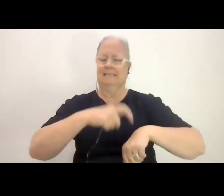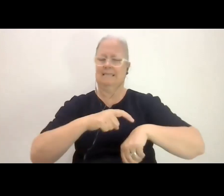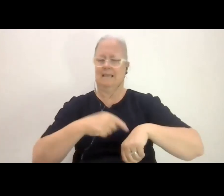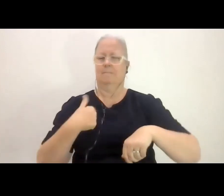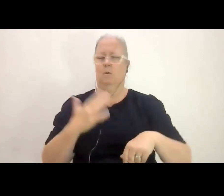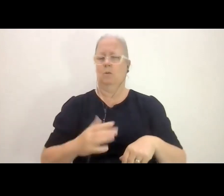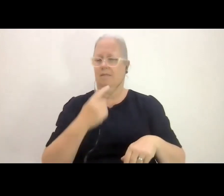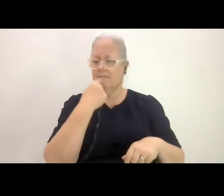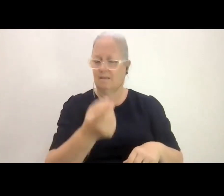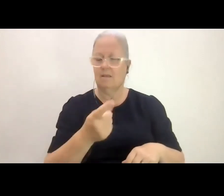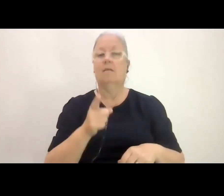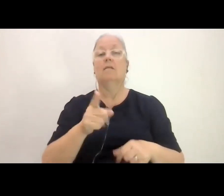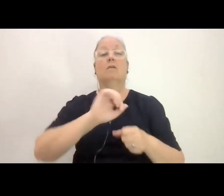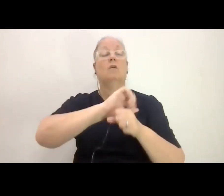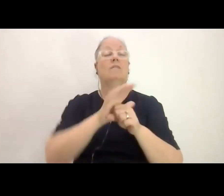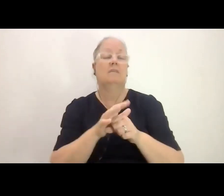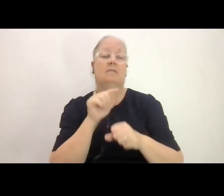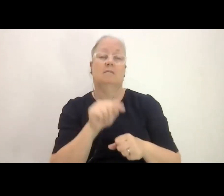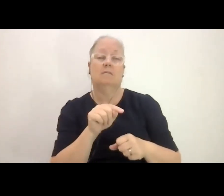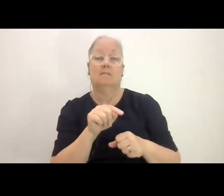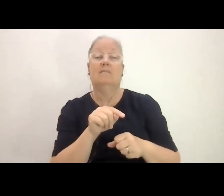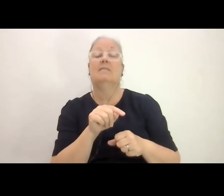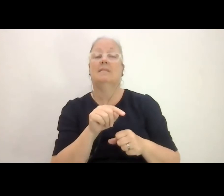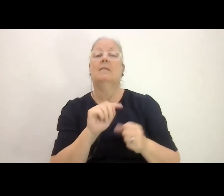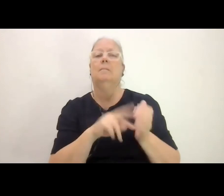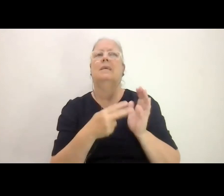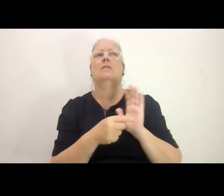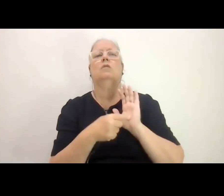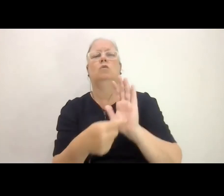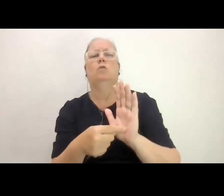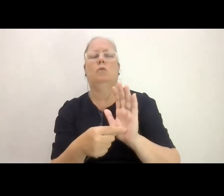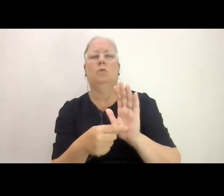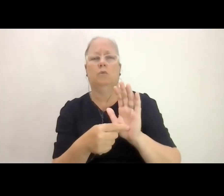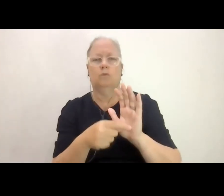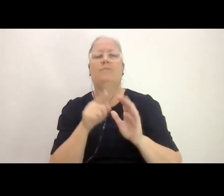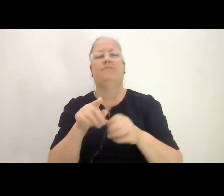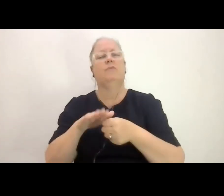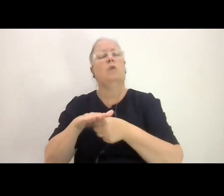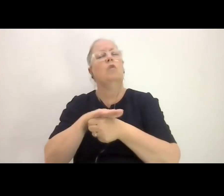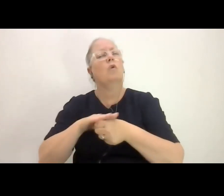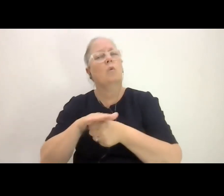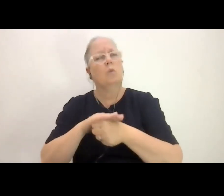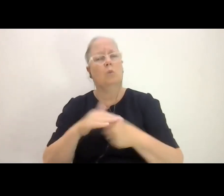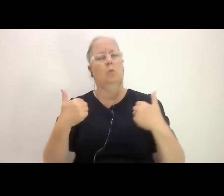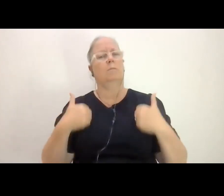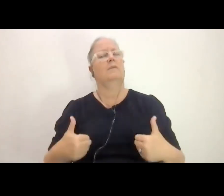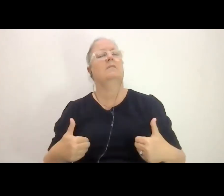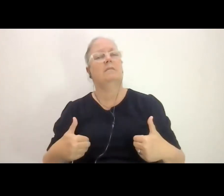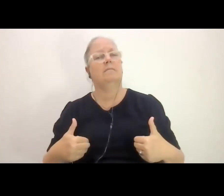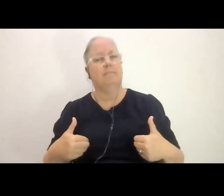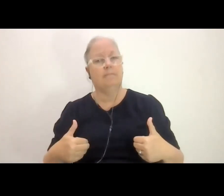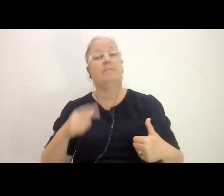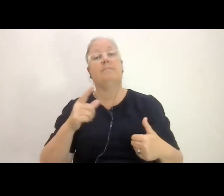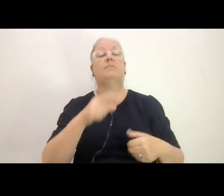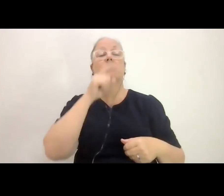think COVID-19 is also further reinforced the distinct advantage of local humanitarian actors, including National Red Cross and